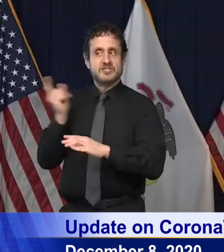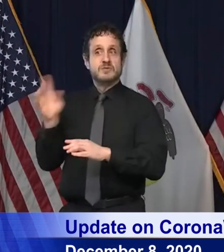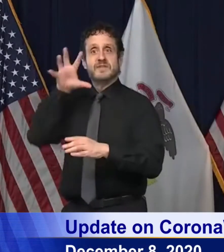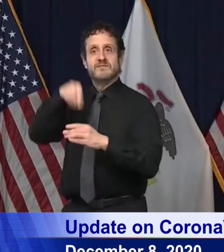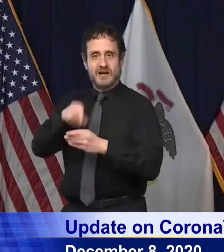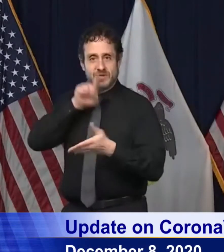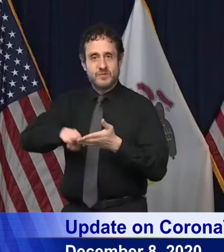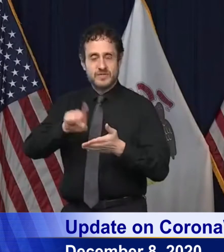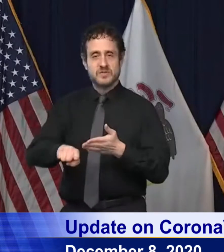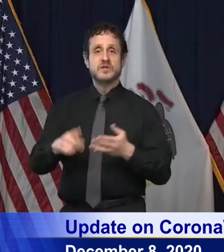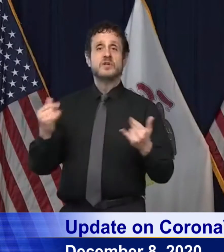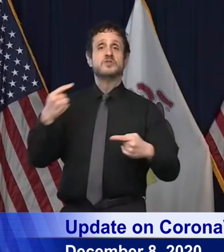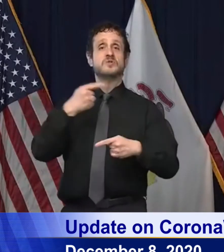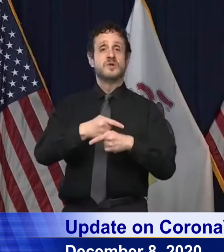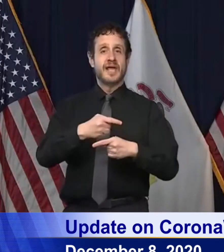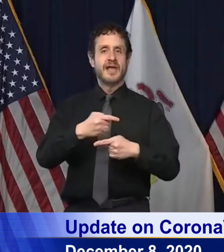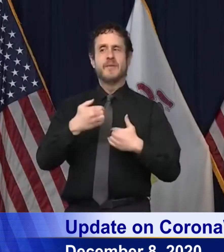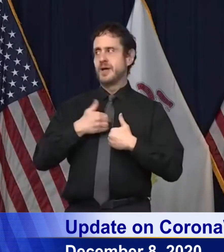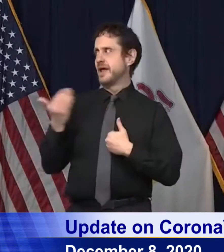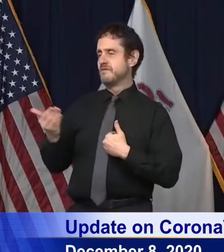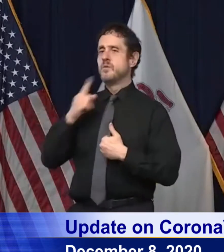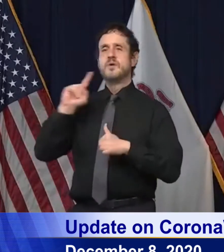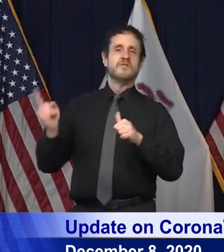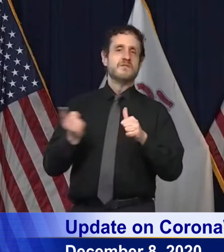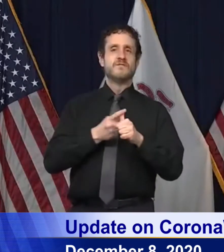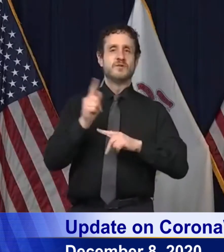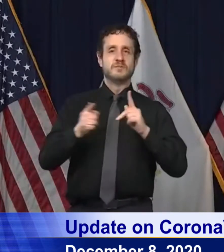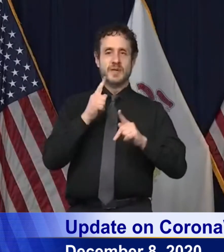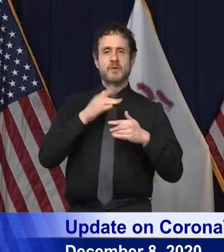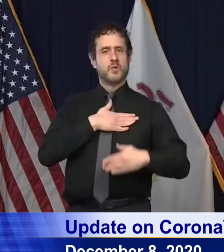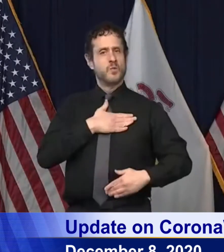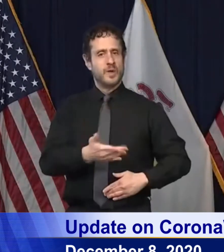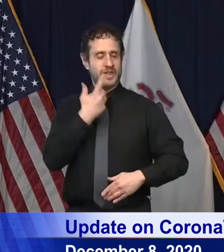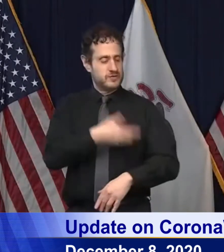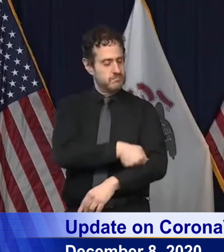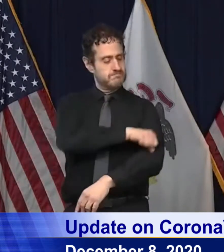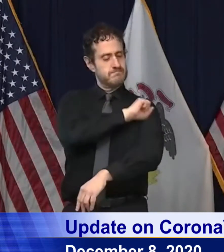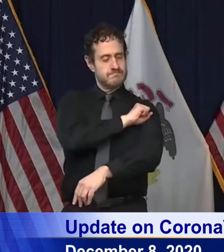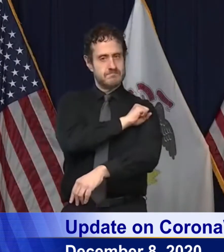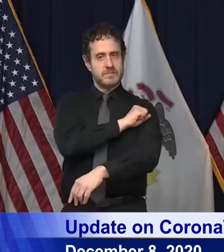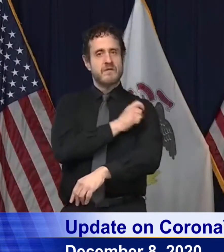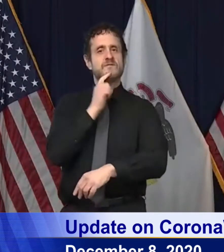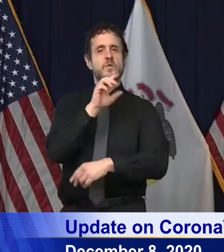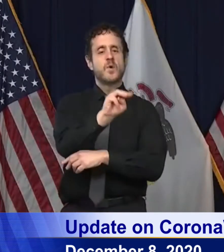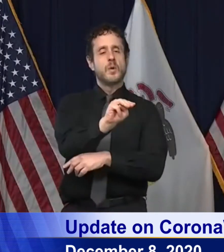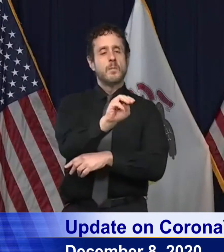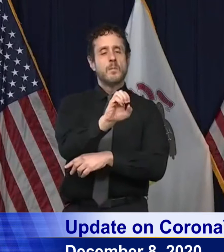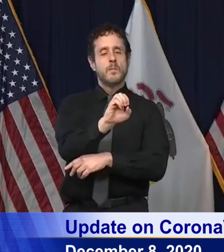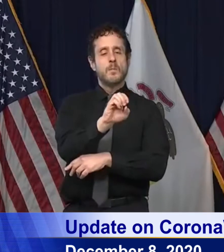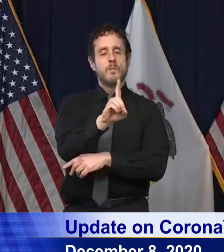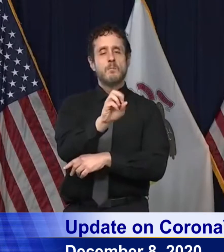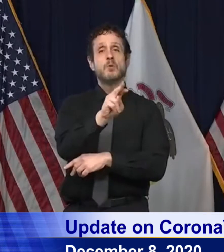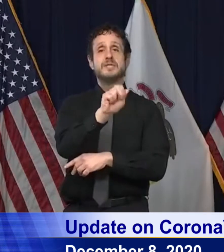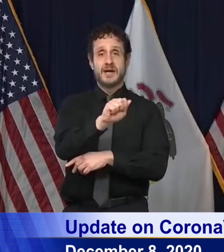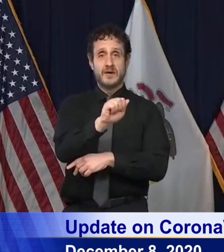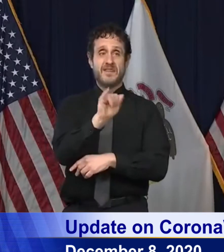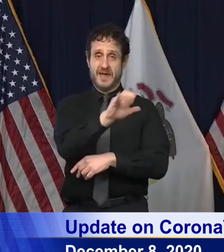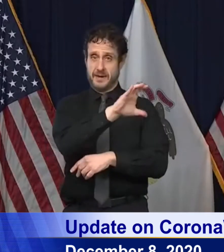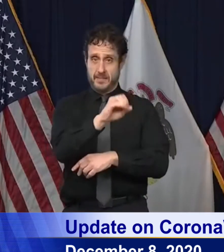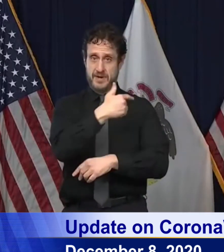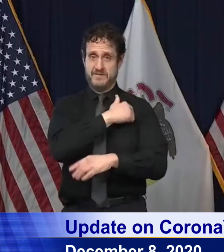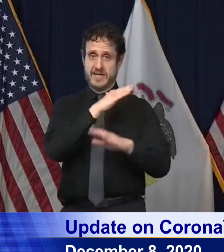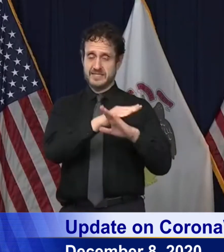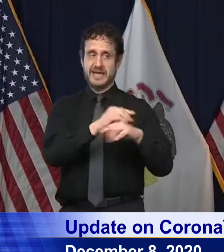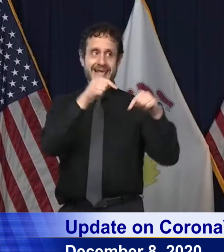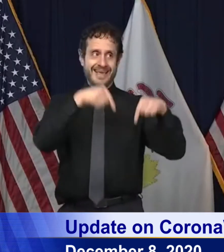joined today by one of the first participants to roll up their sleeves for the Moderna vaccine trial site right